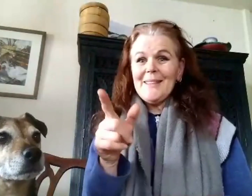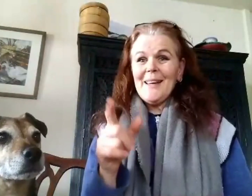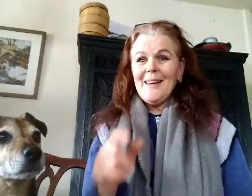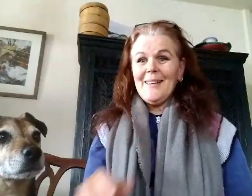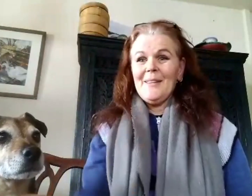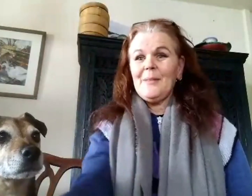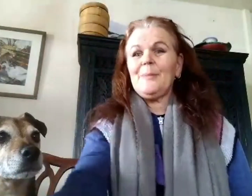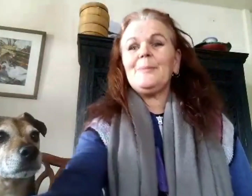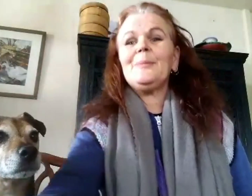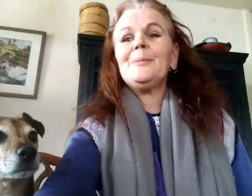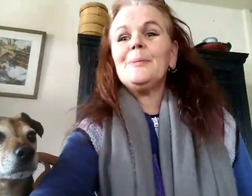later.